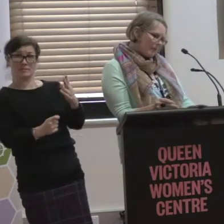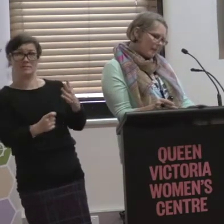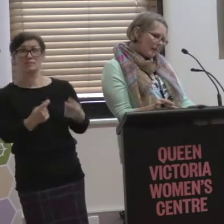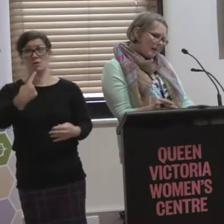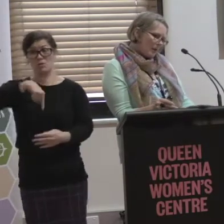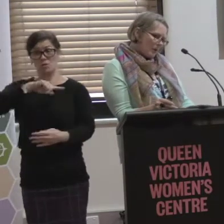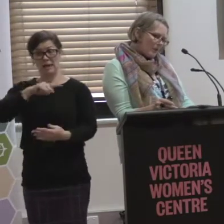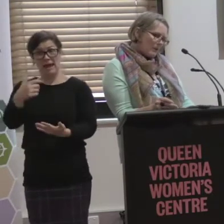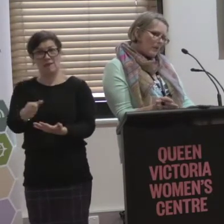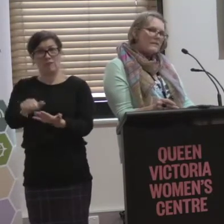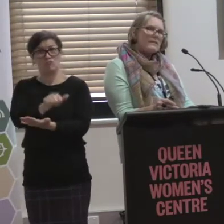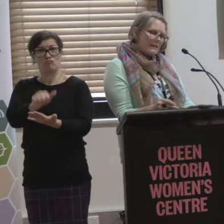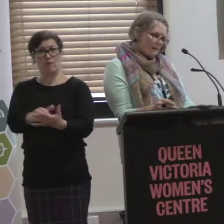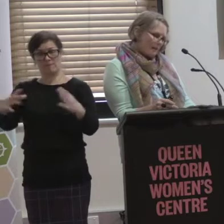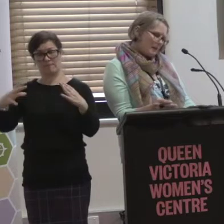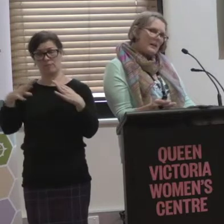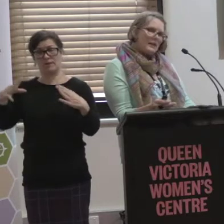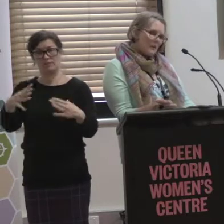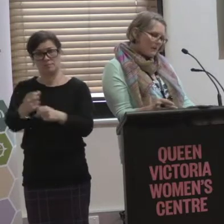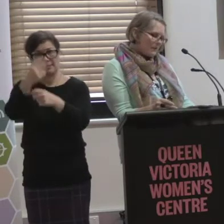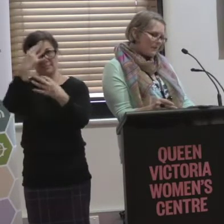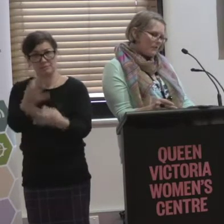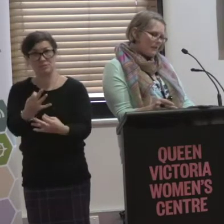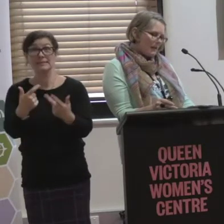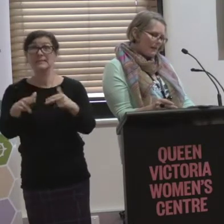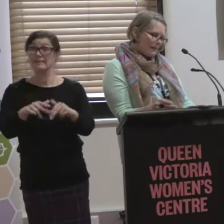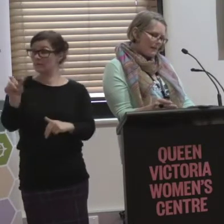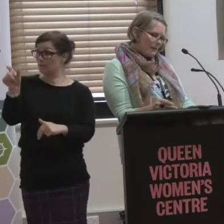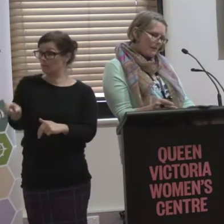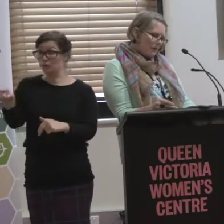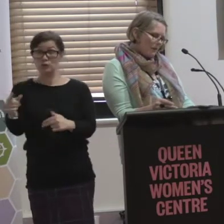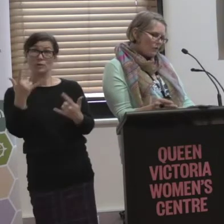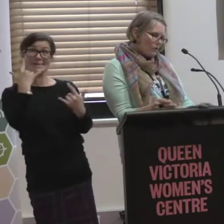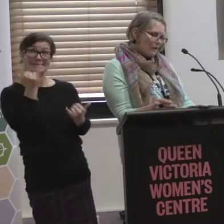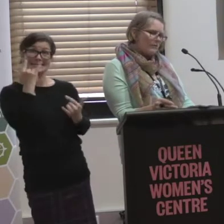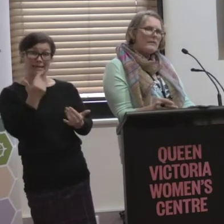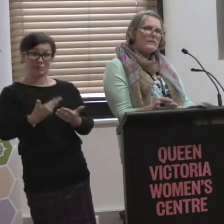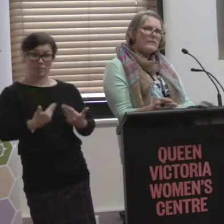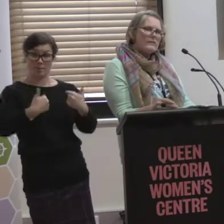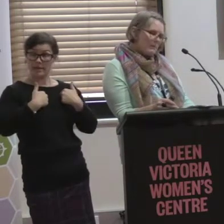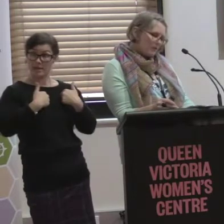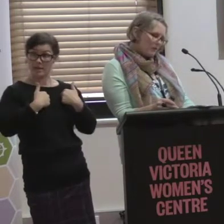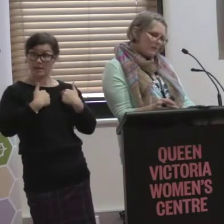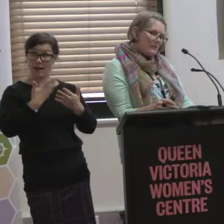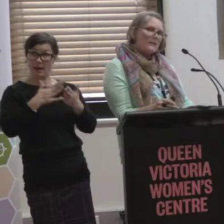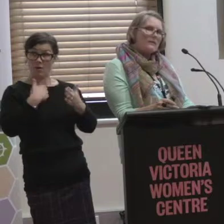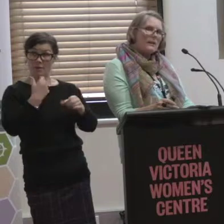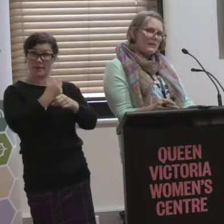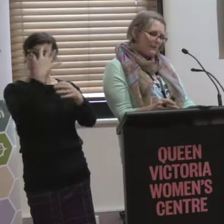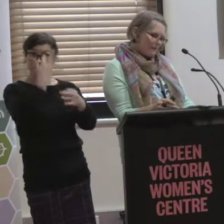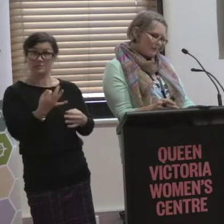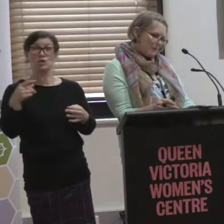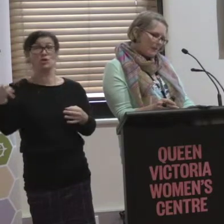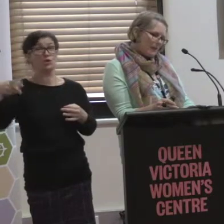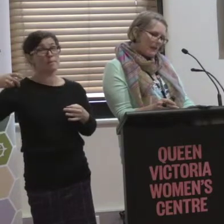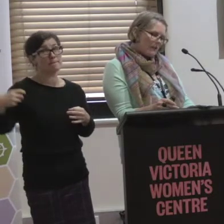influence. A person who is assessing another person's decision-making capacity should take reasonable steps to conduct